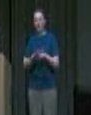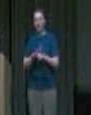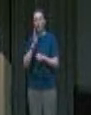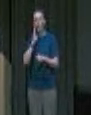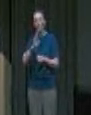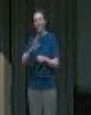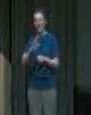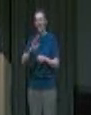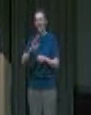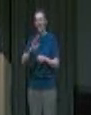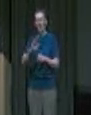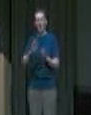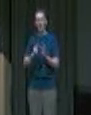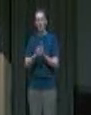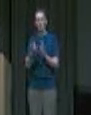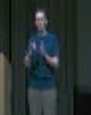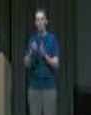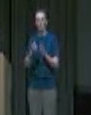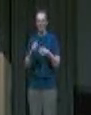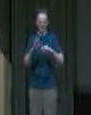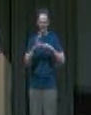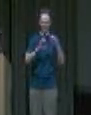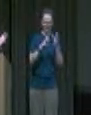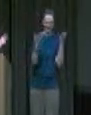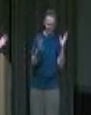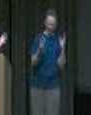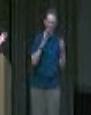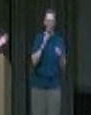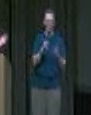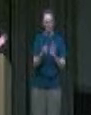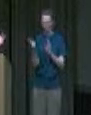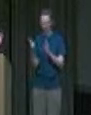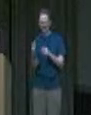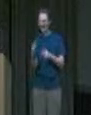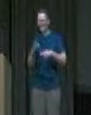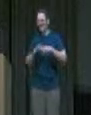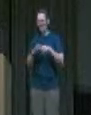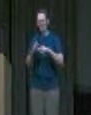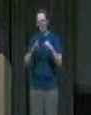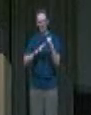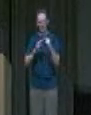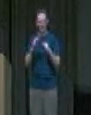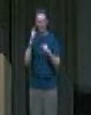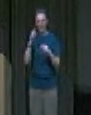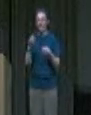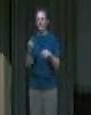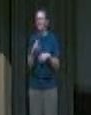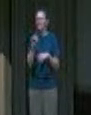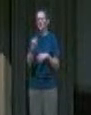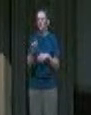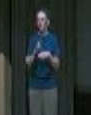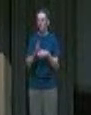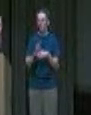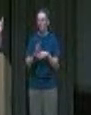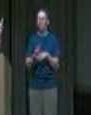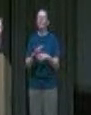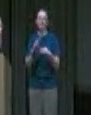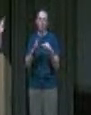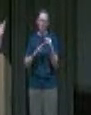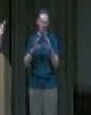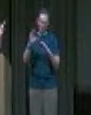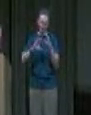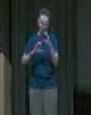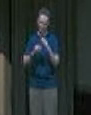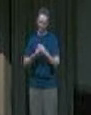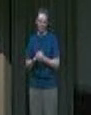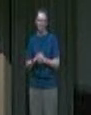be removed after construction, so this is a temporary build out just for our use during construction. And